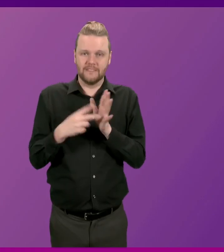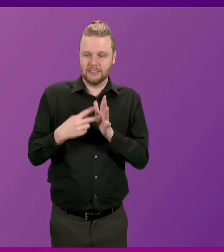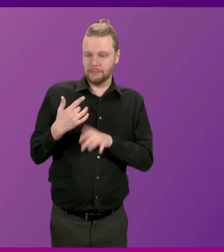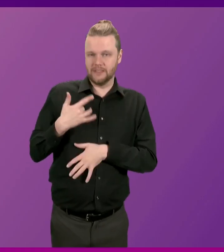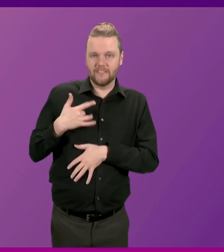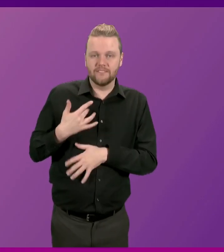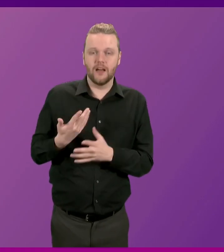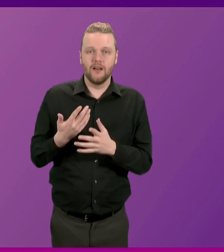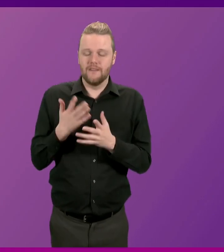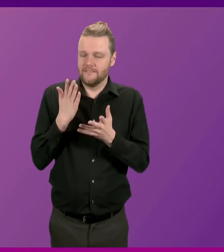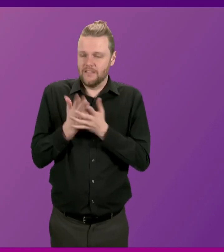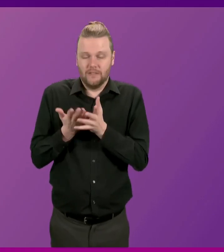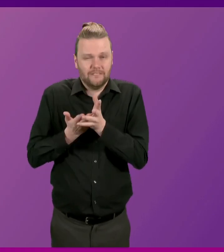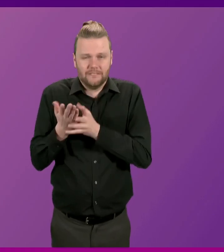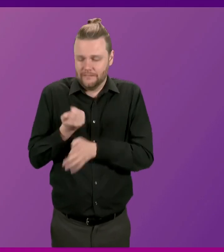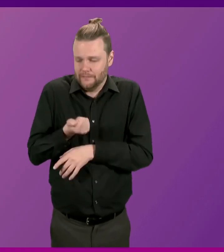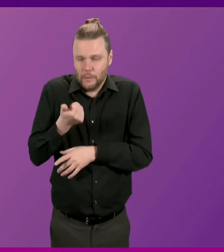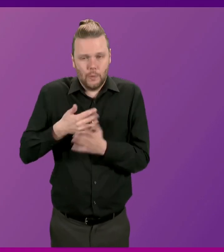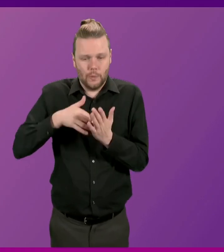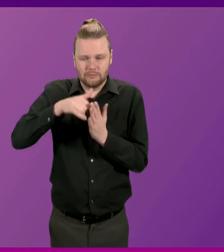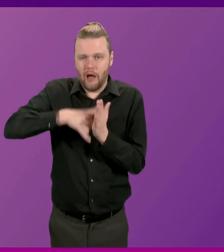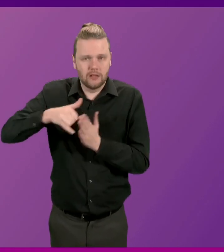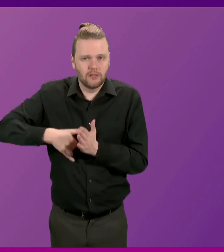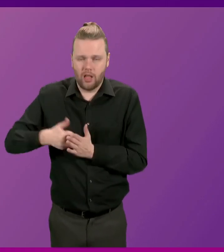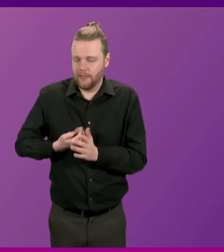and there's very few articles that we can see.